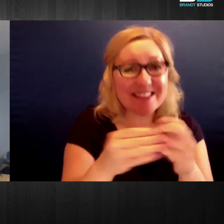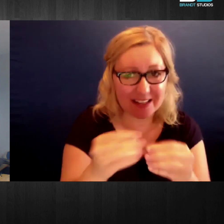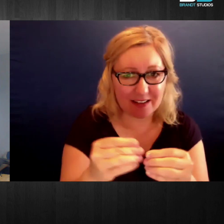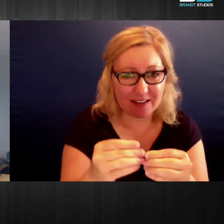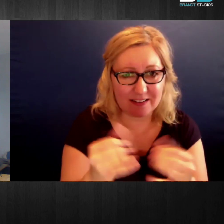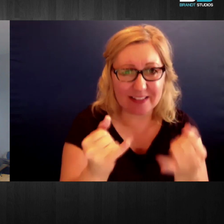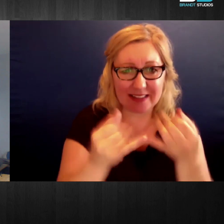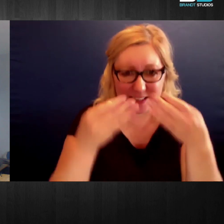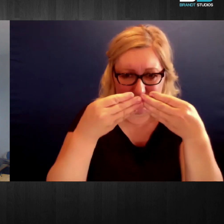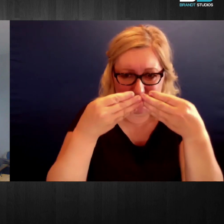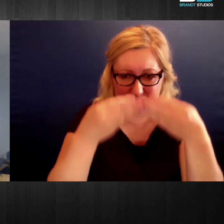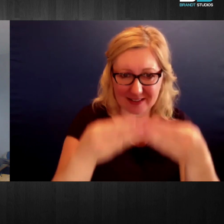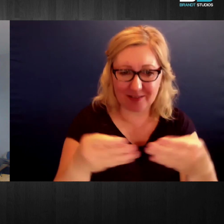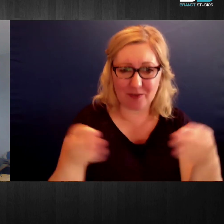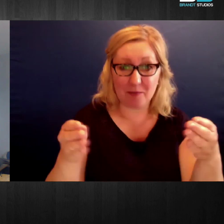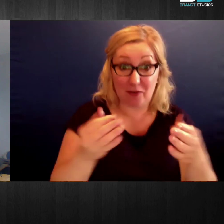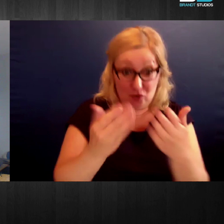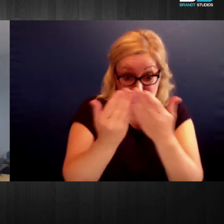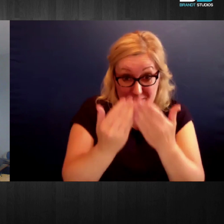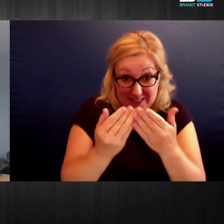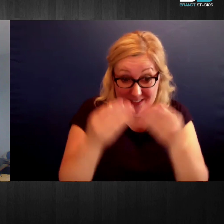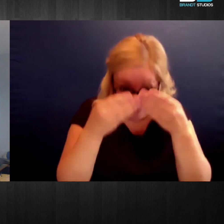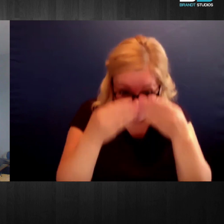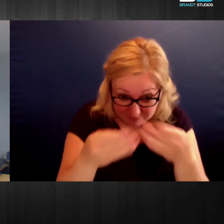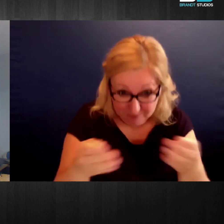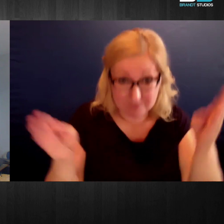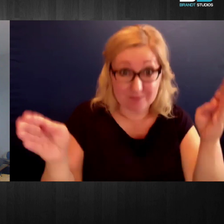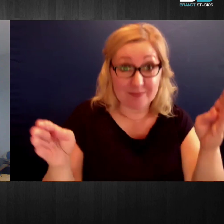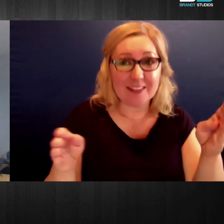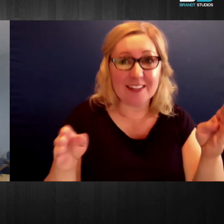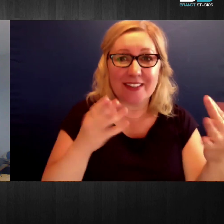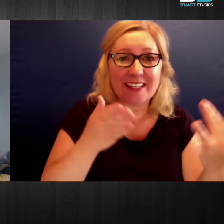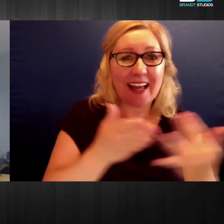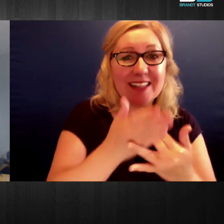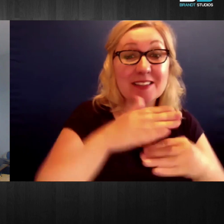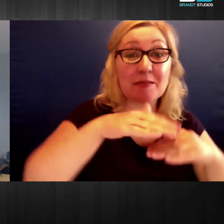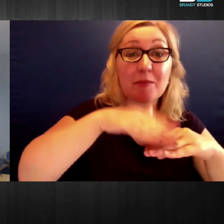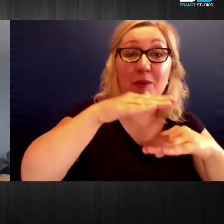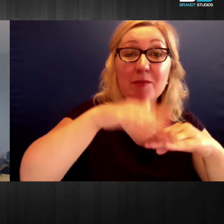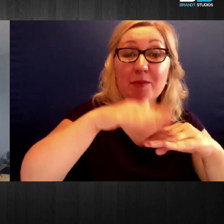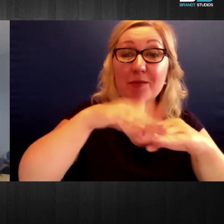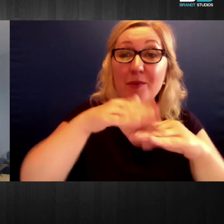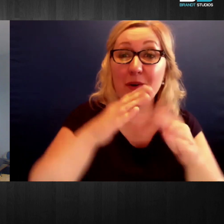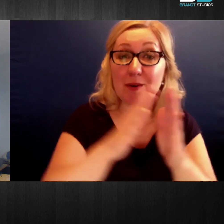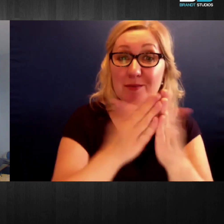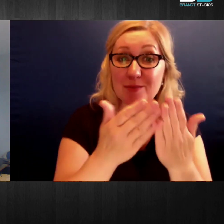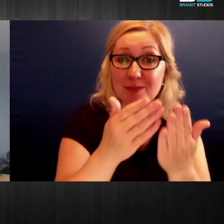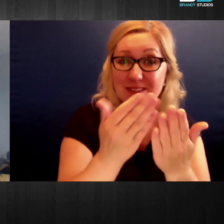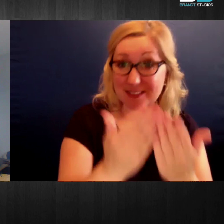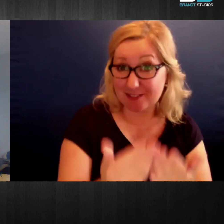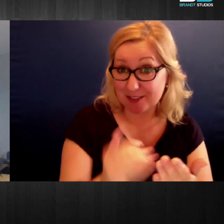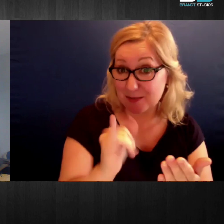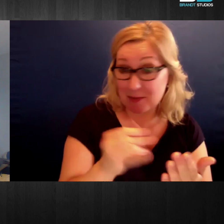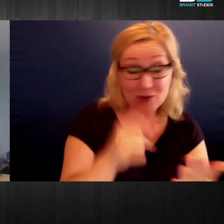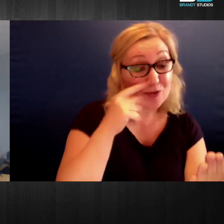reading. So even if you have something that you don't like, you know that you don't like it, and you can